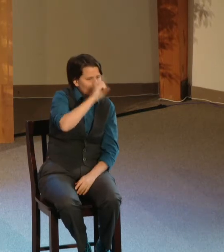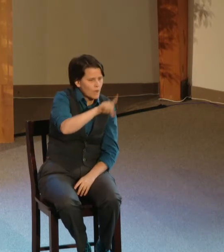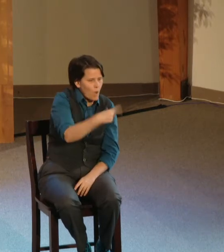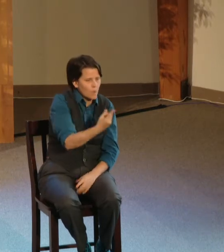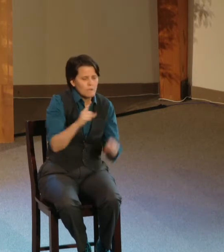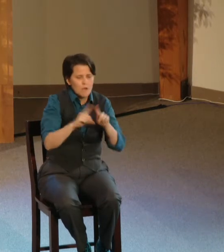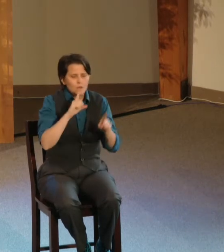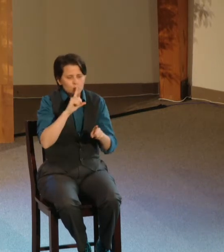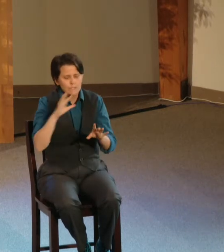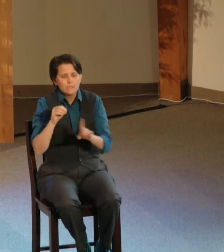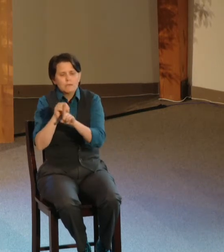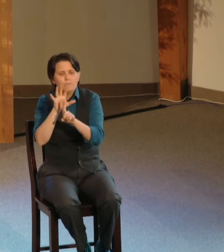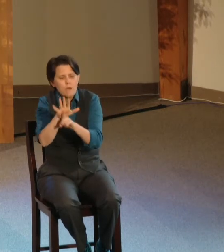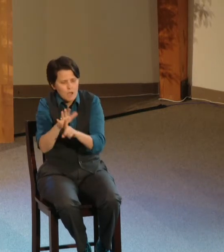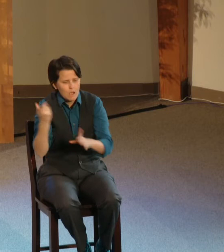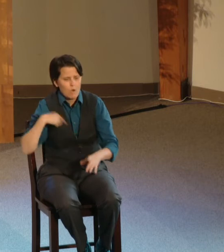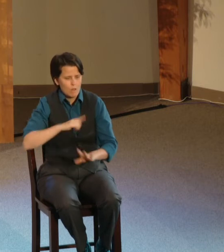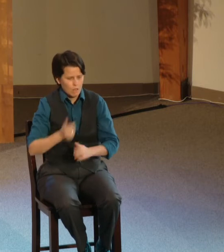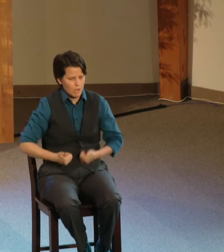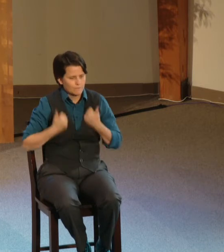and changing our lives.